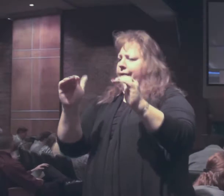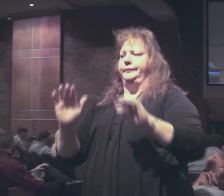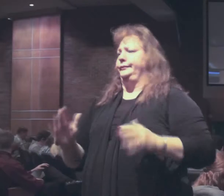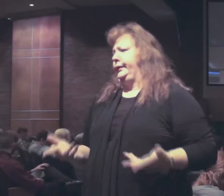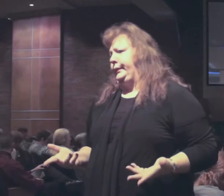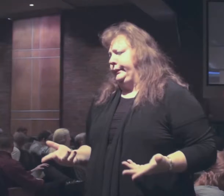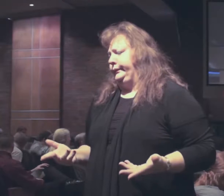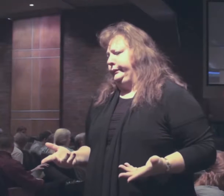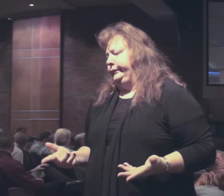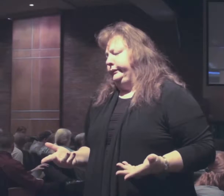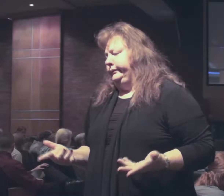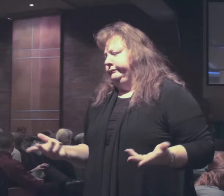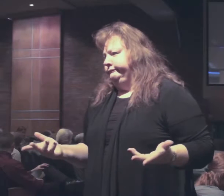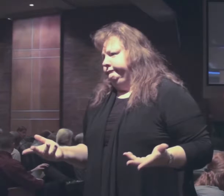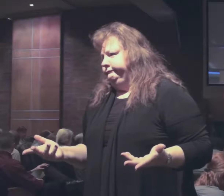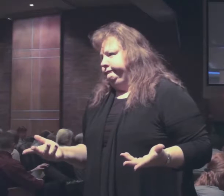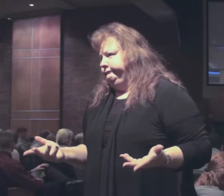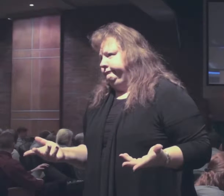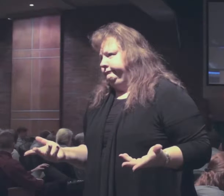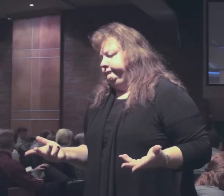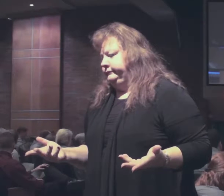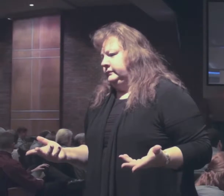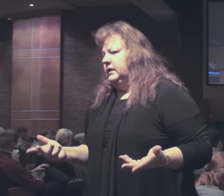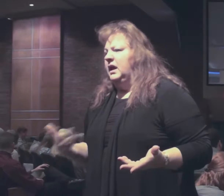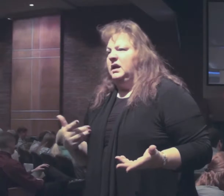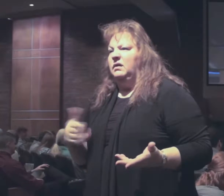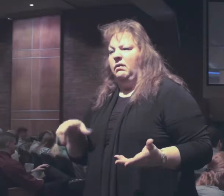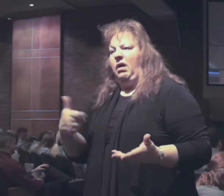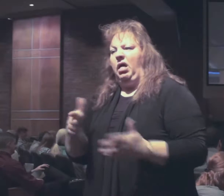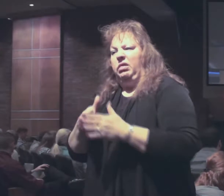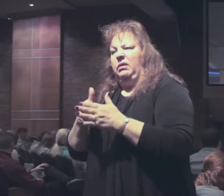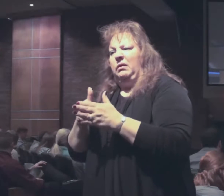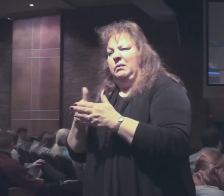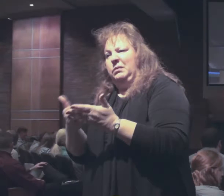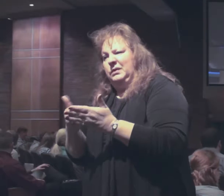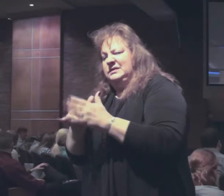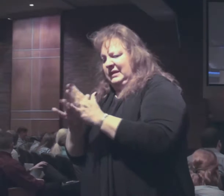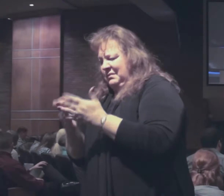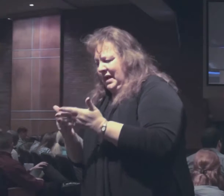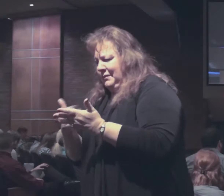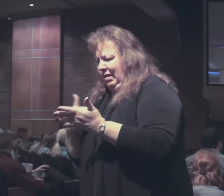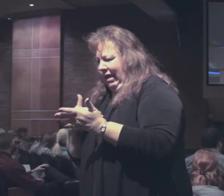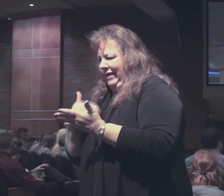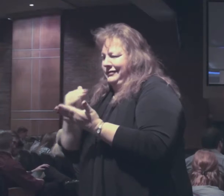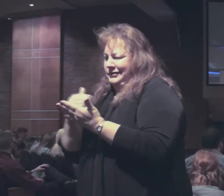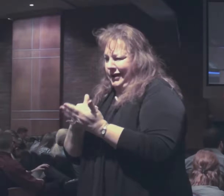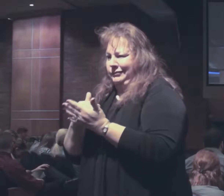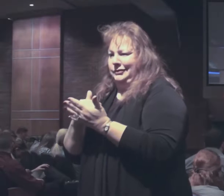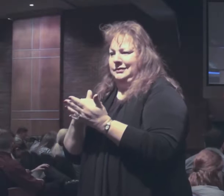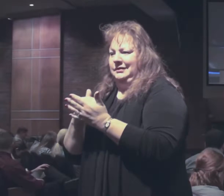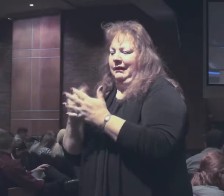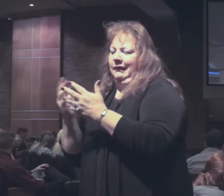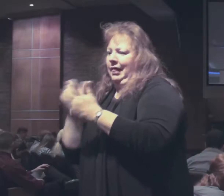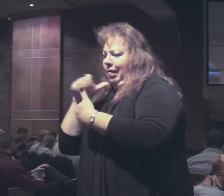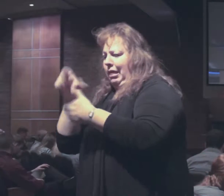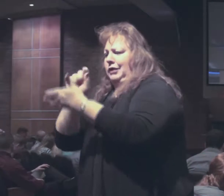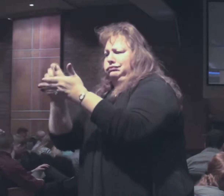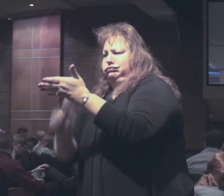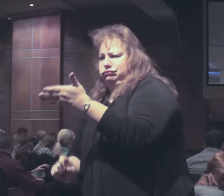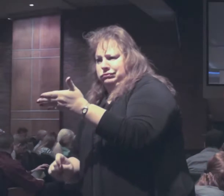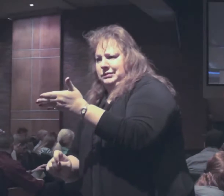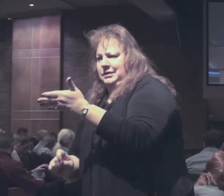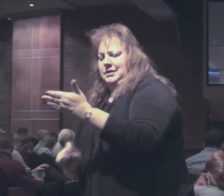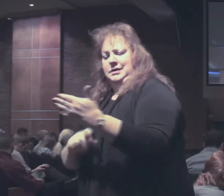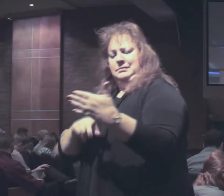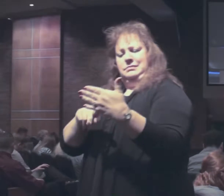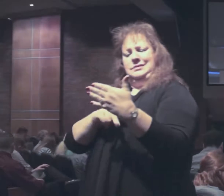order, like we're used to with other books of the Bible. We've noted that Psalms are basically a collection